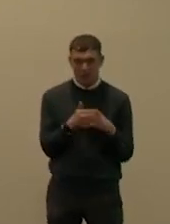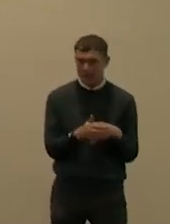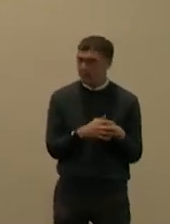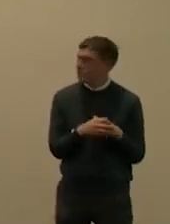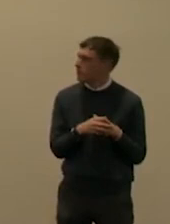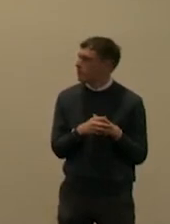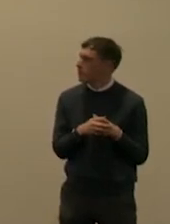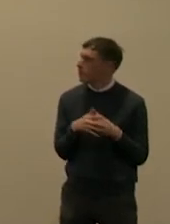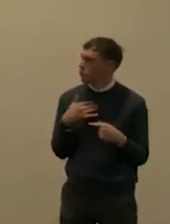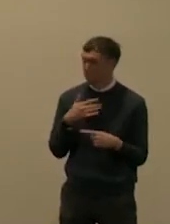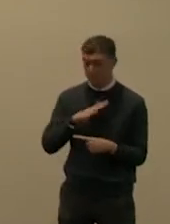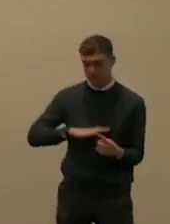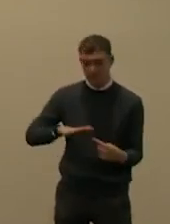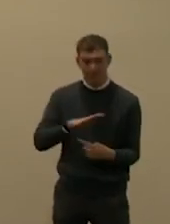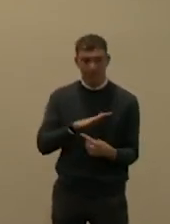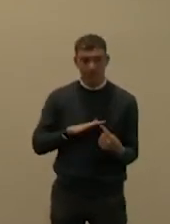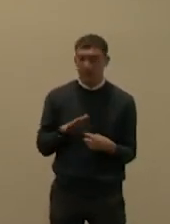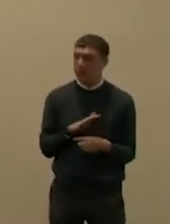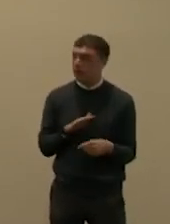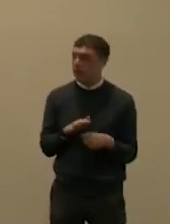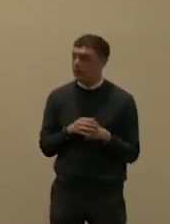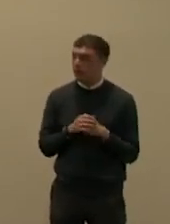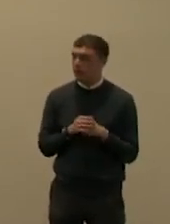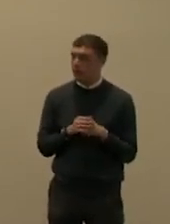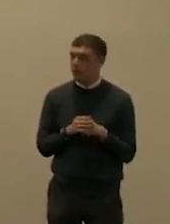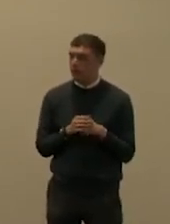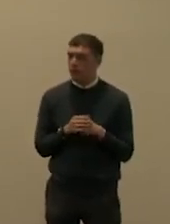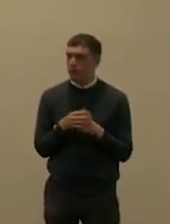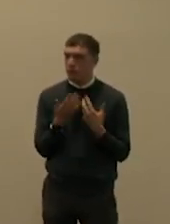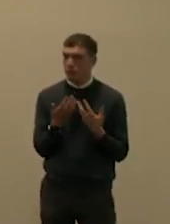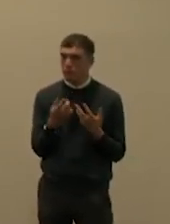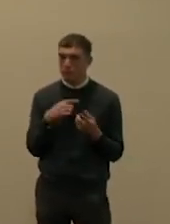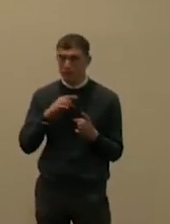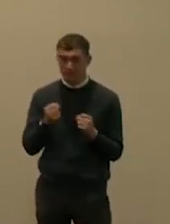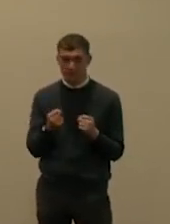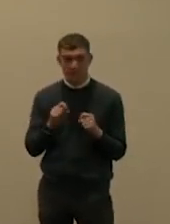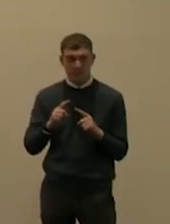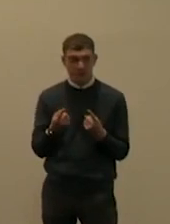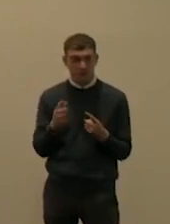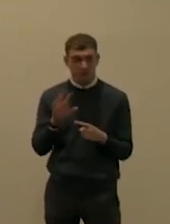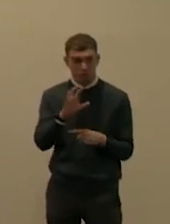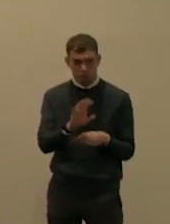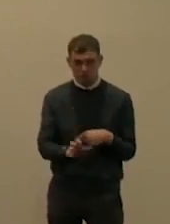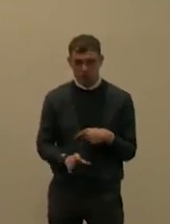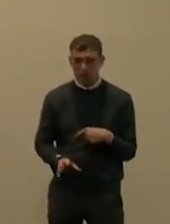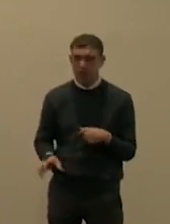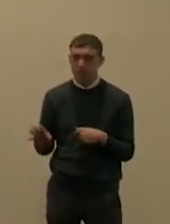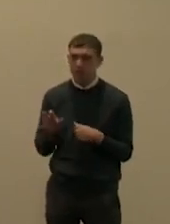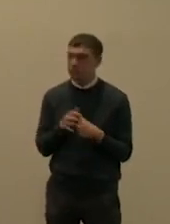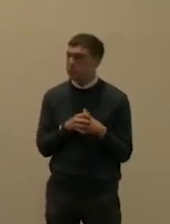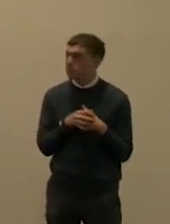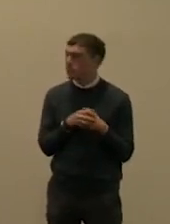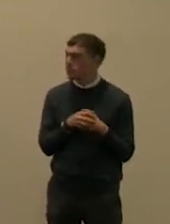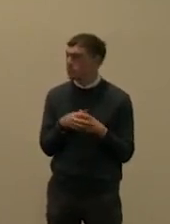from my environment. You can see I have here my different regions, my different branch offices. I also have